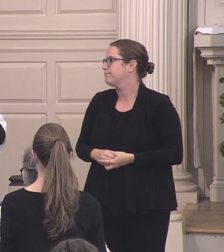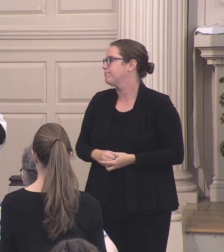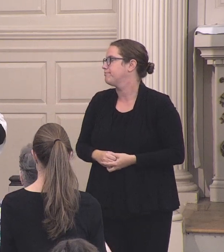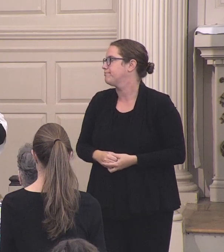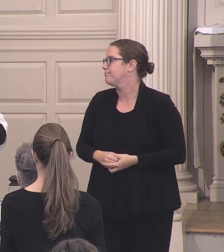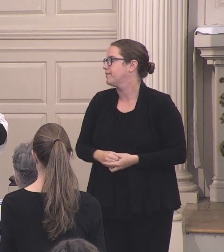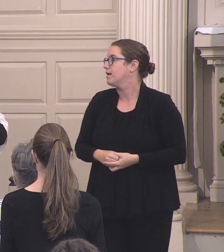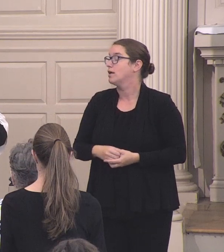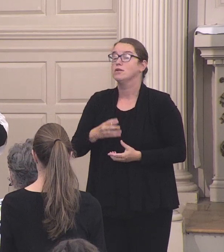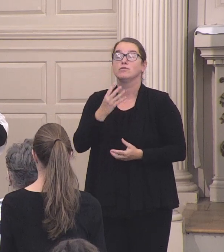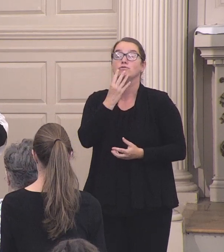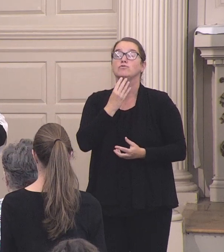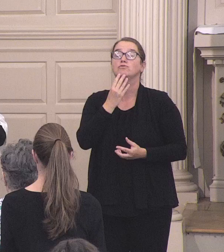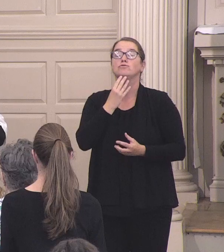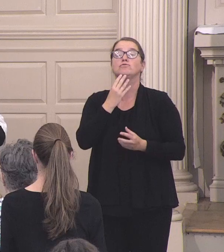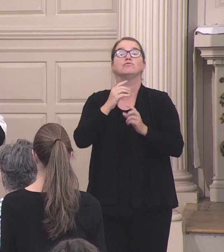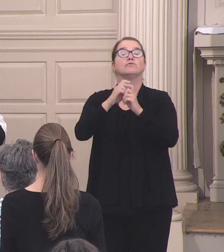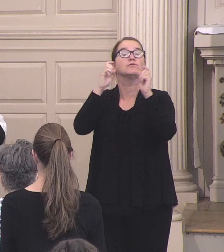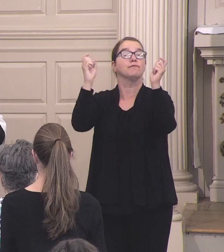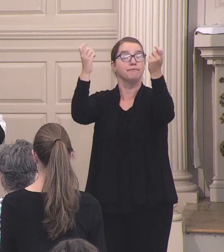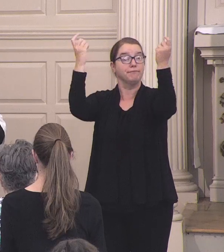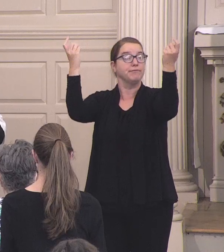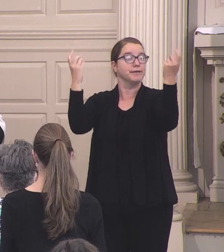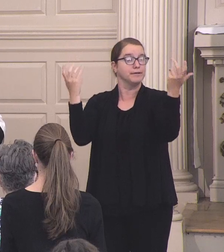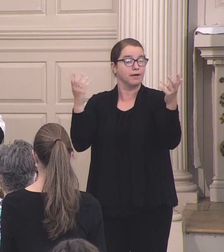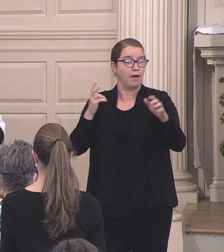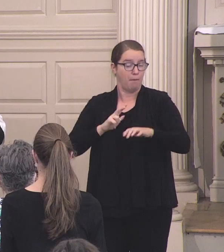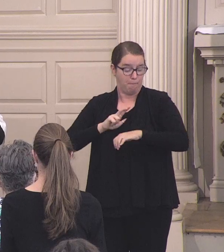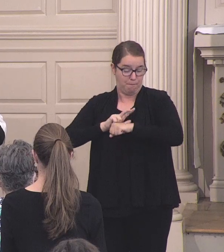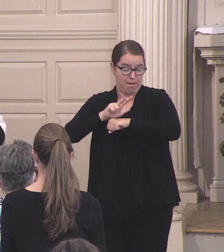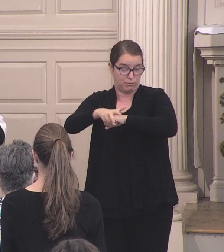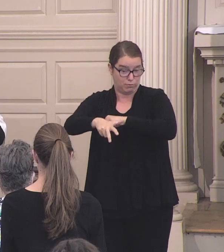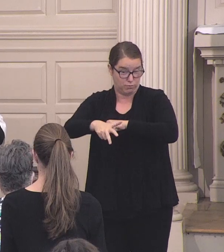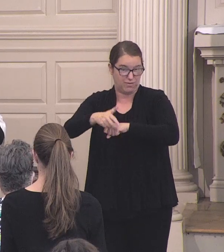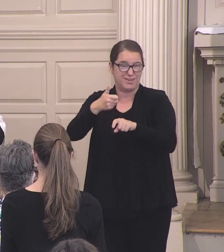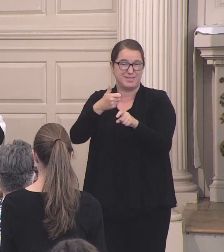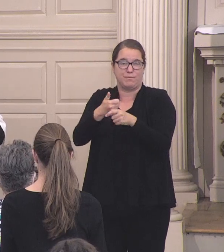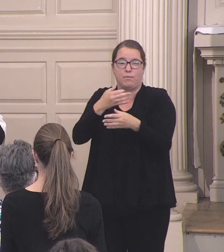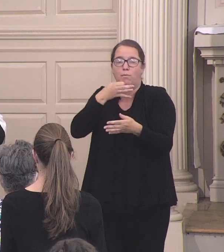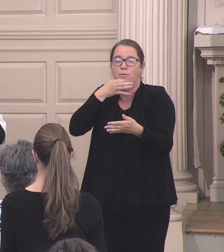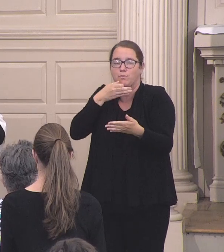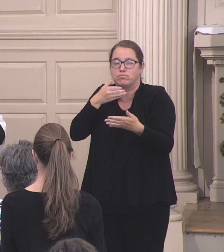The Jewish feast of Passover was near.